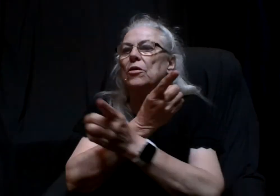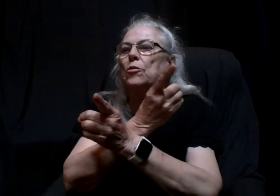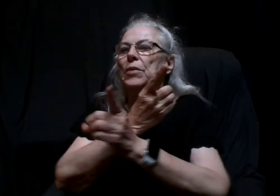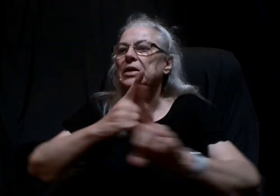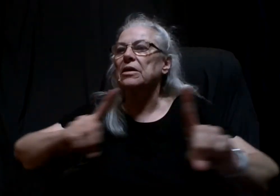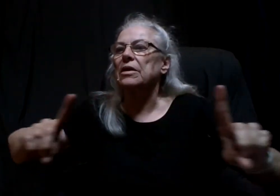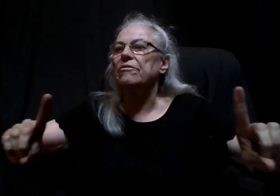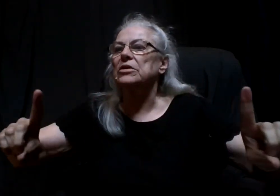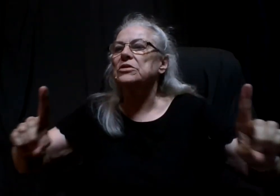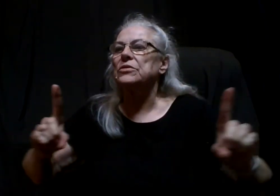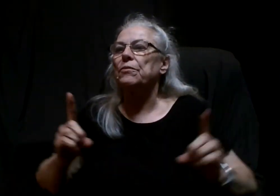would be deliverance.